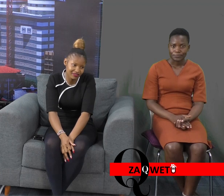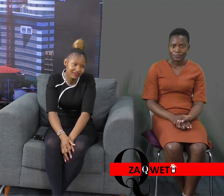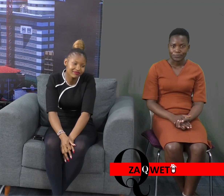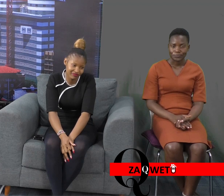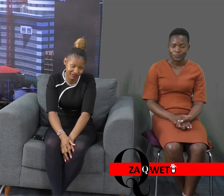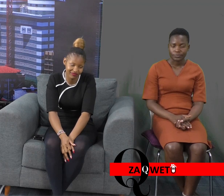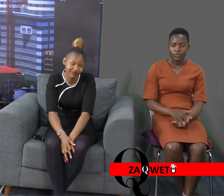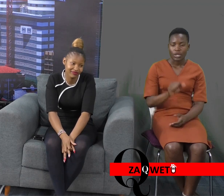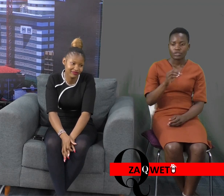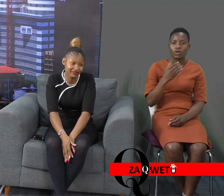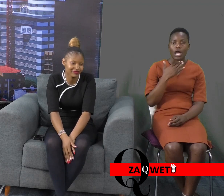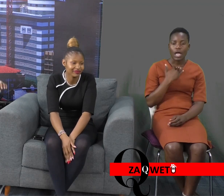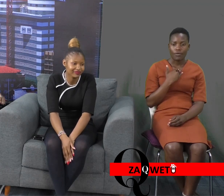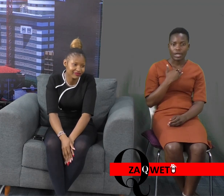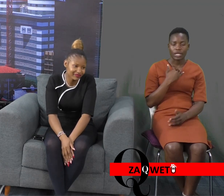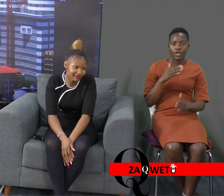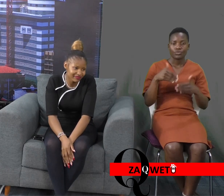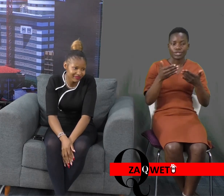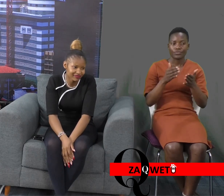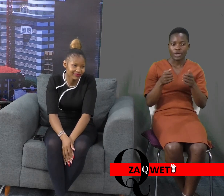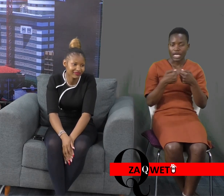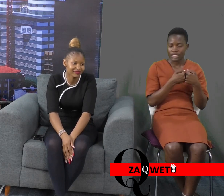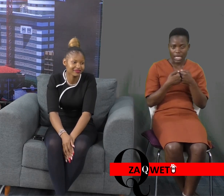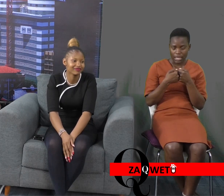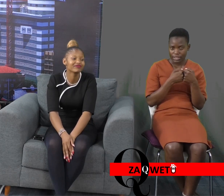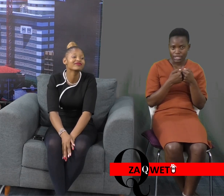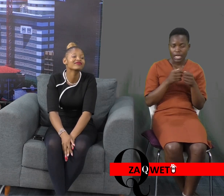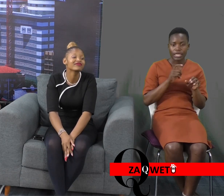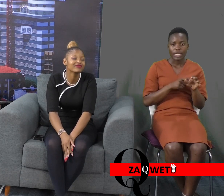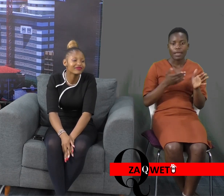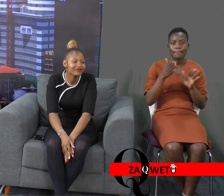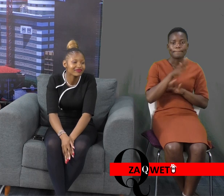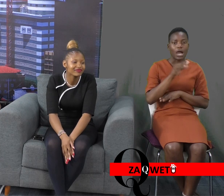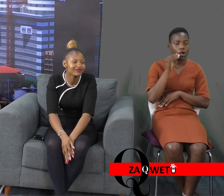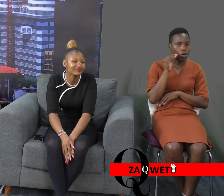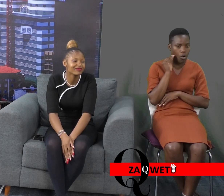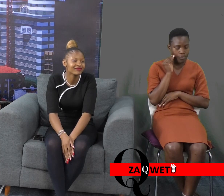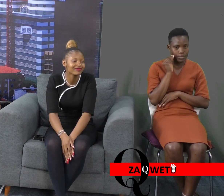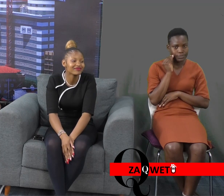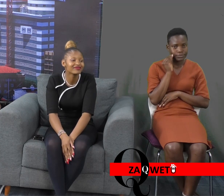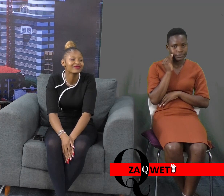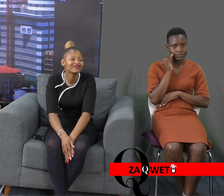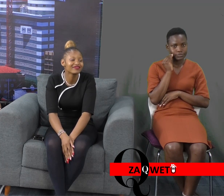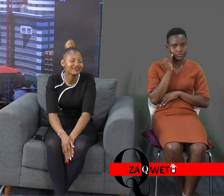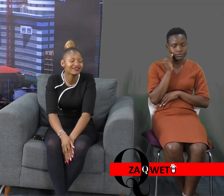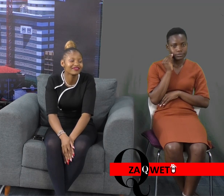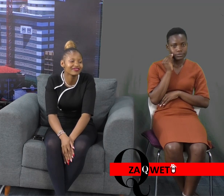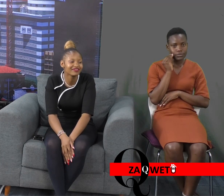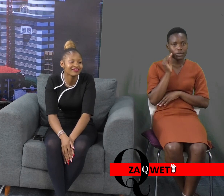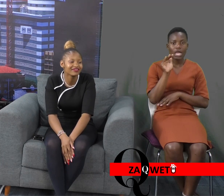Yes. So I want to give you a challenge. When you go home, go ask your